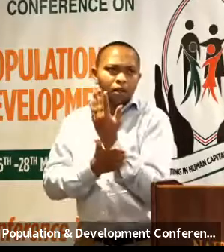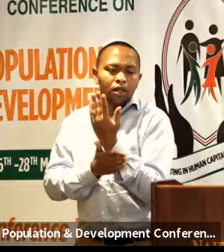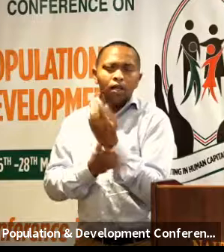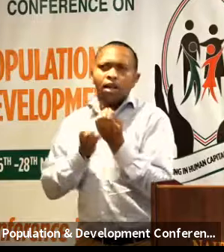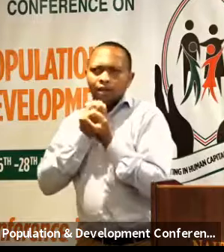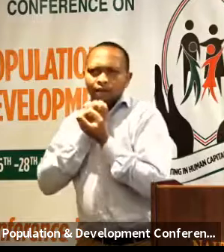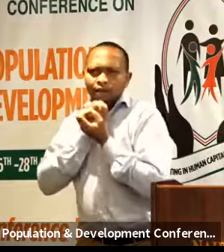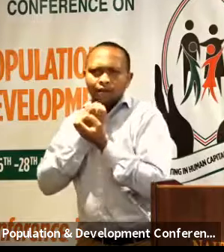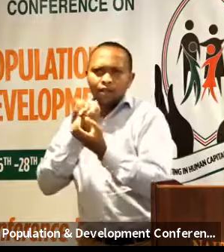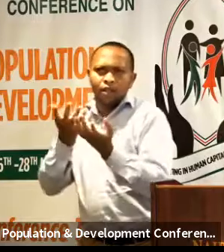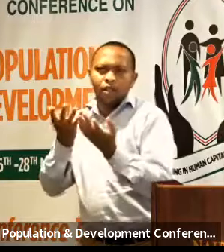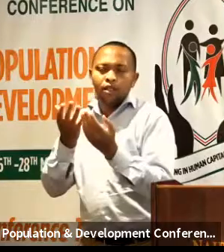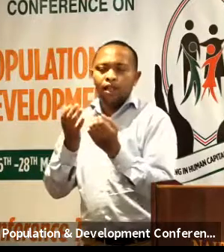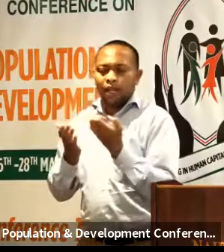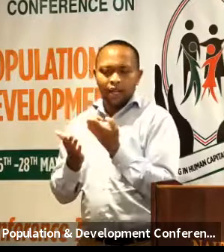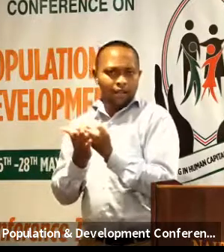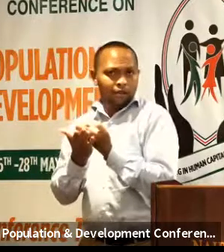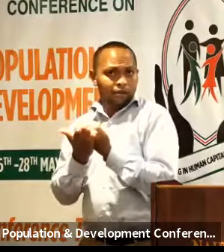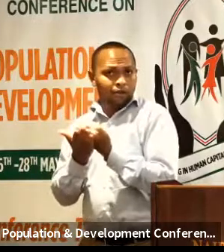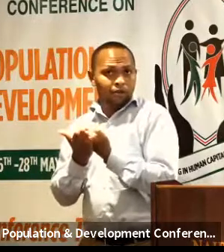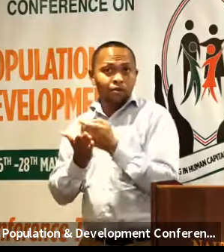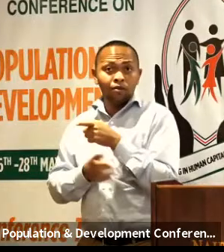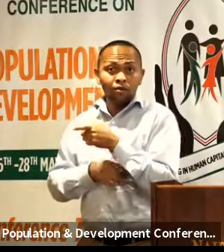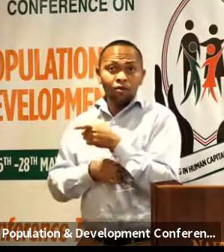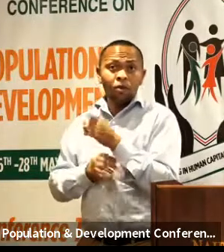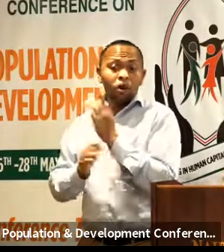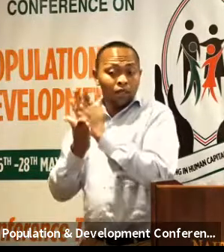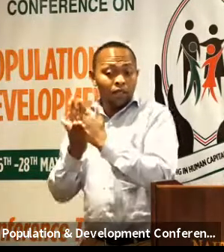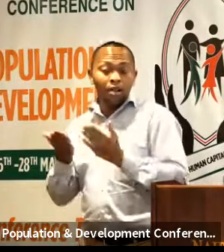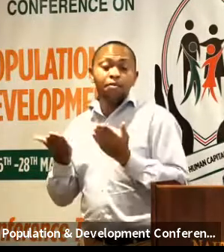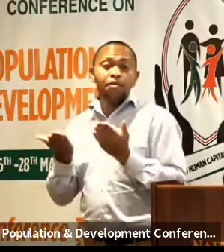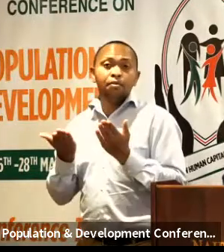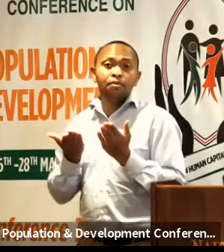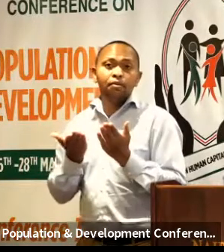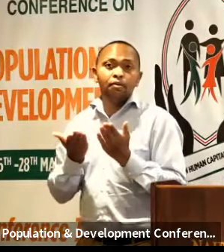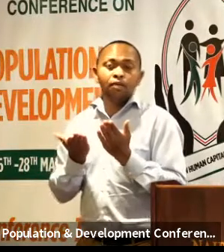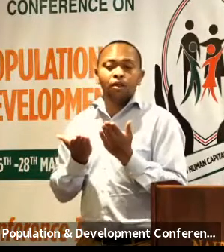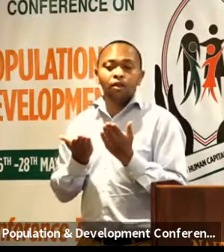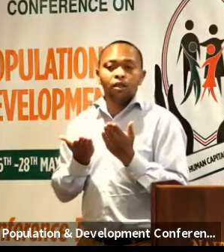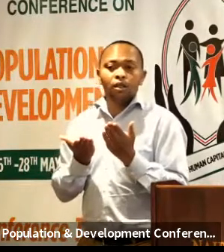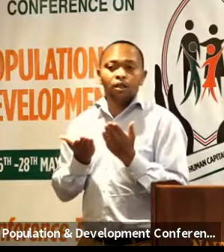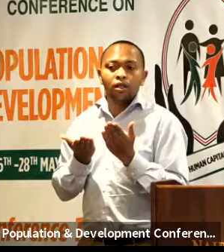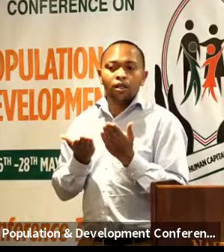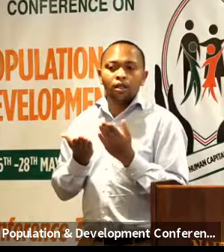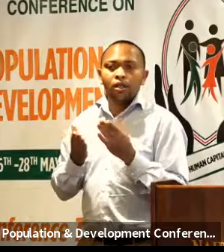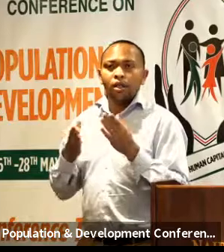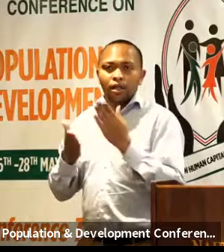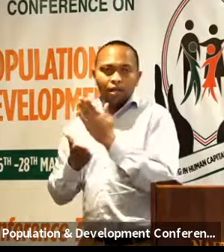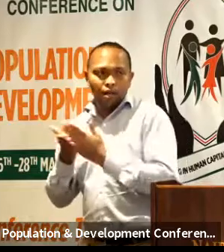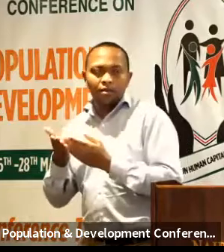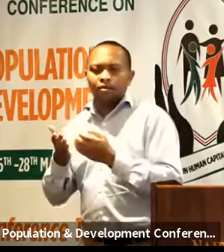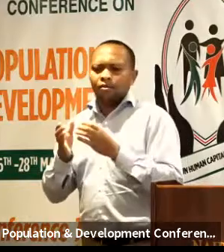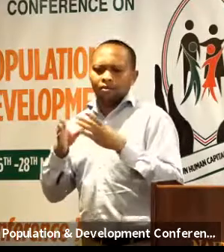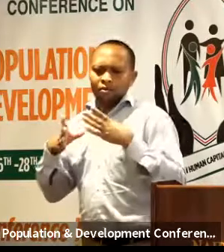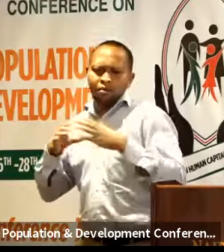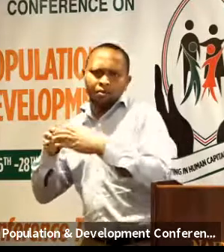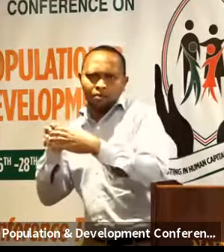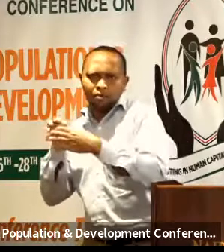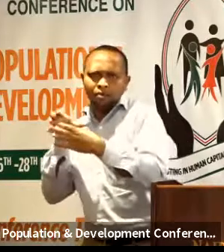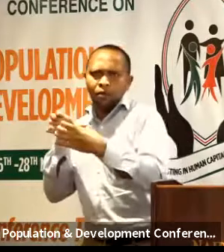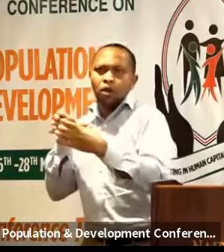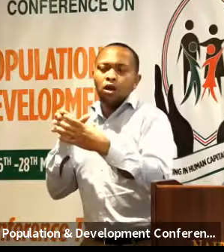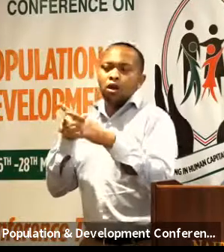for evidence of some of the, on population dynamics and use of